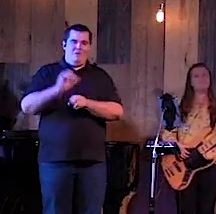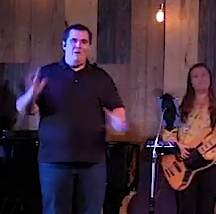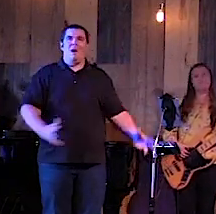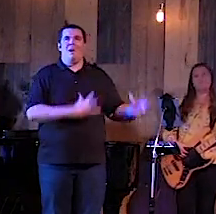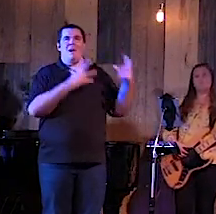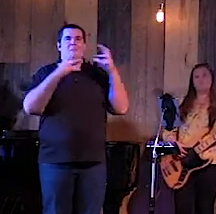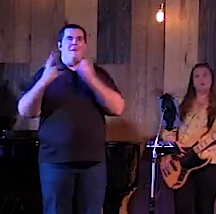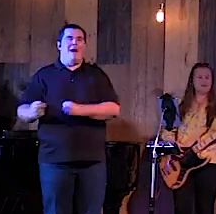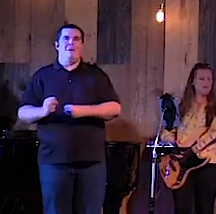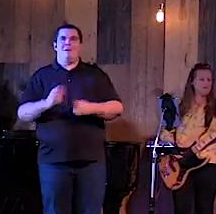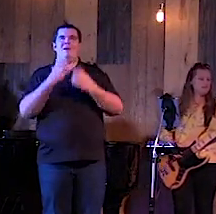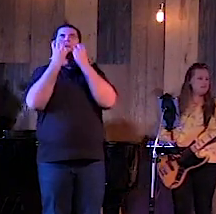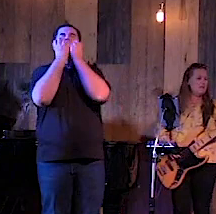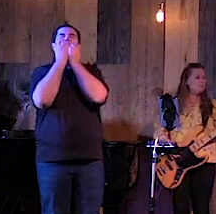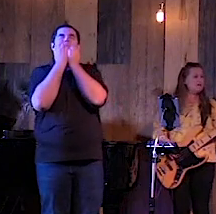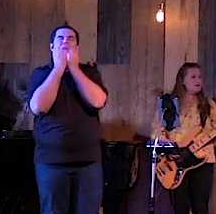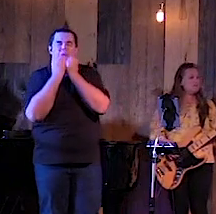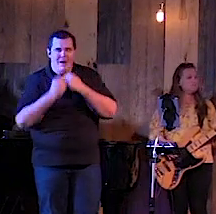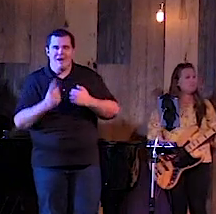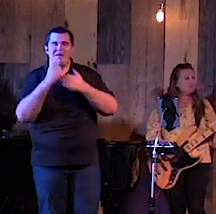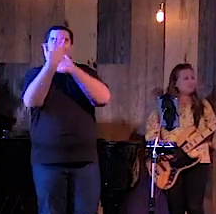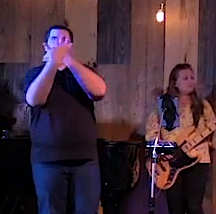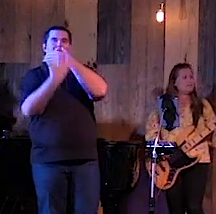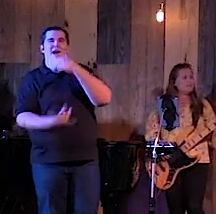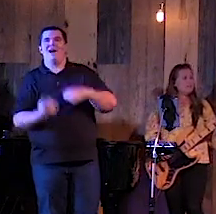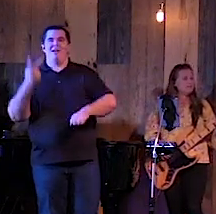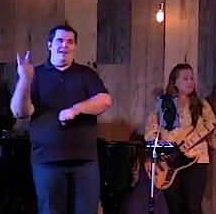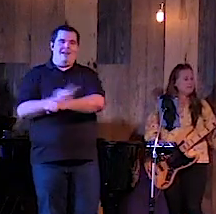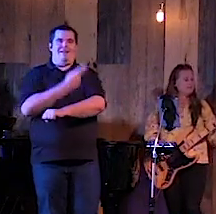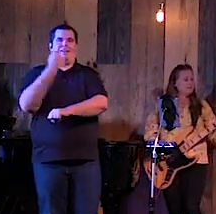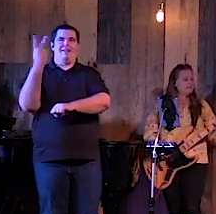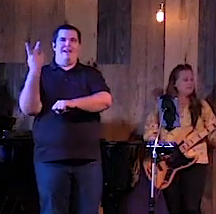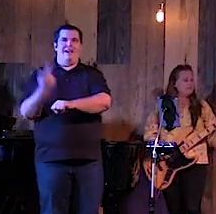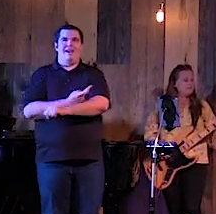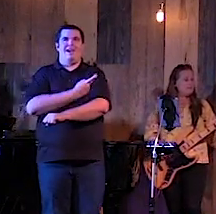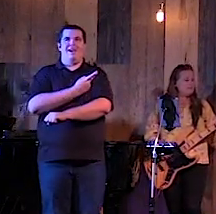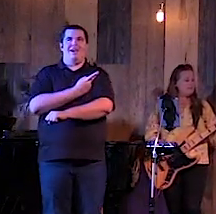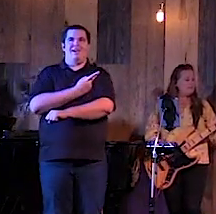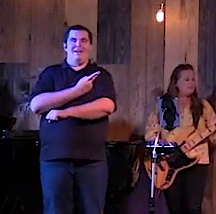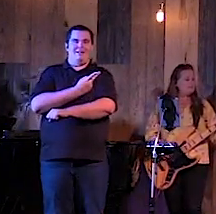power, wonder-working power in the precious blood of the